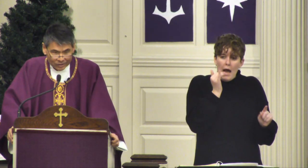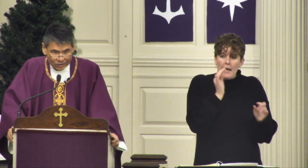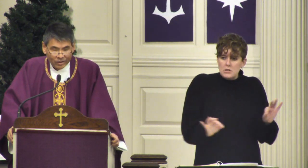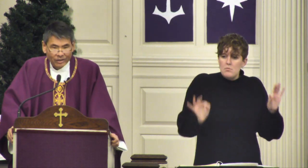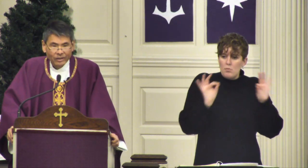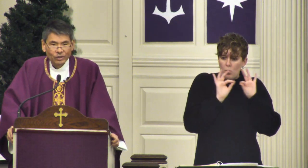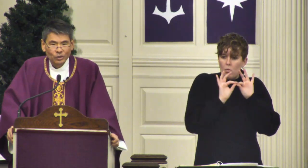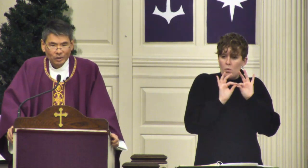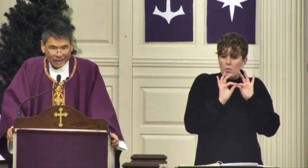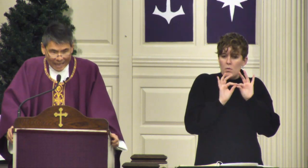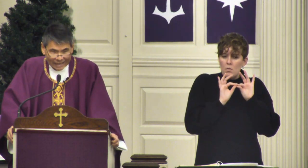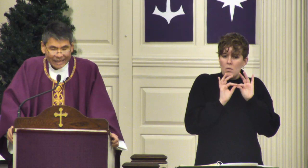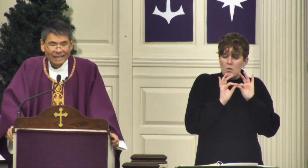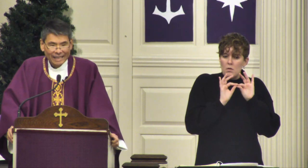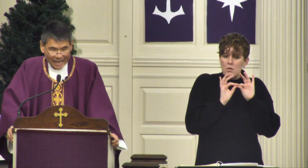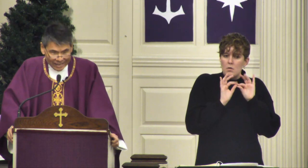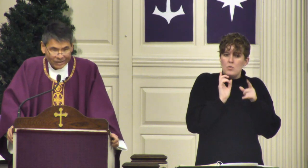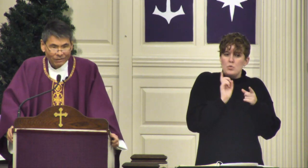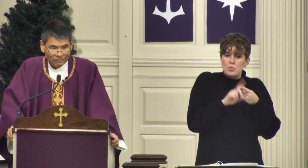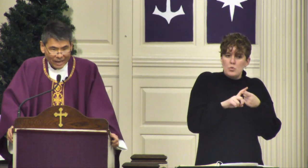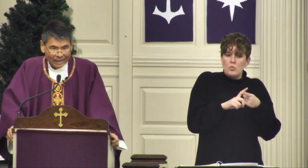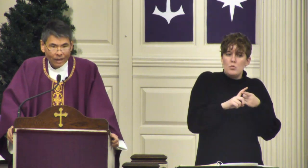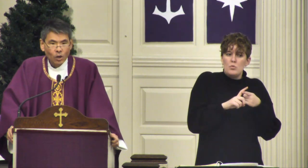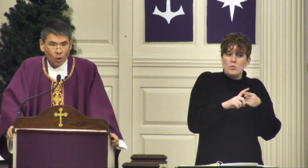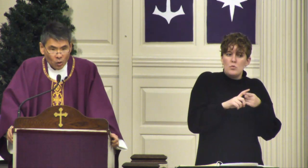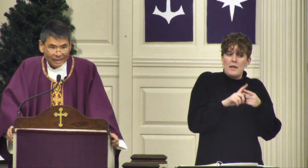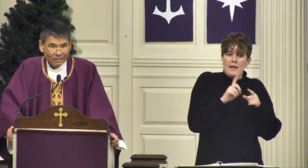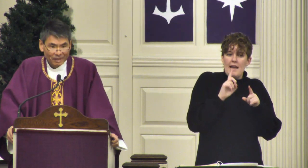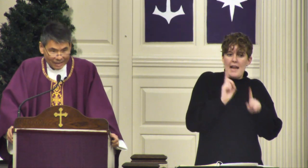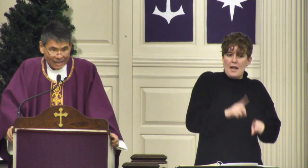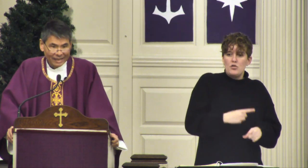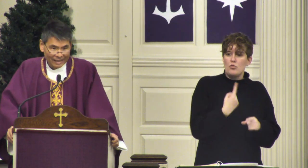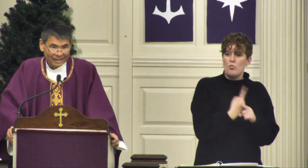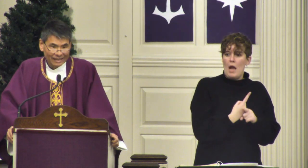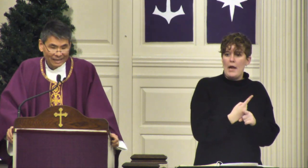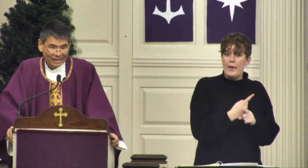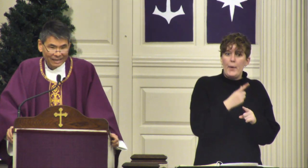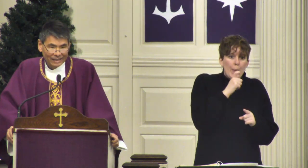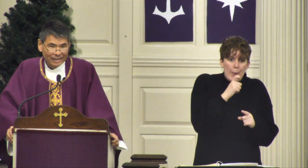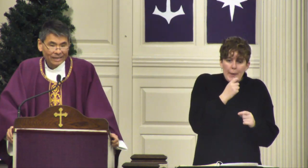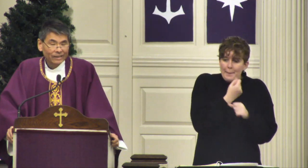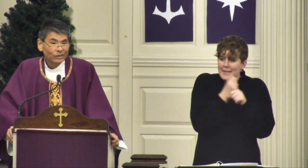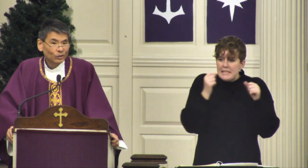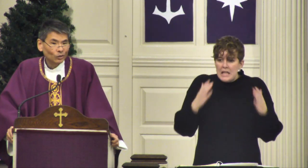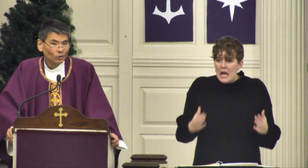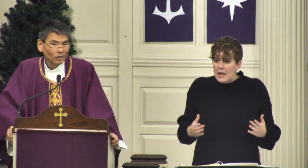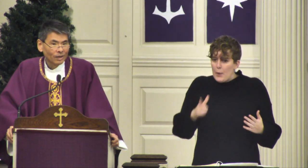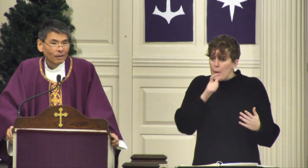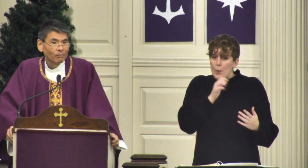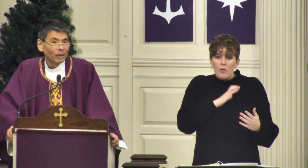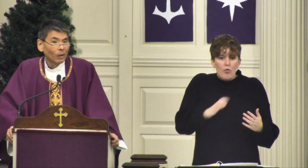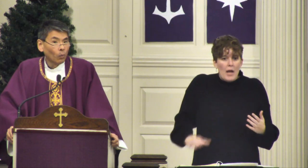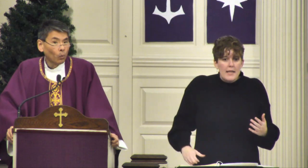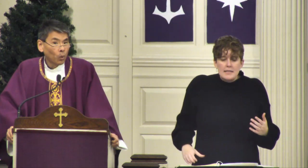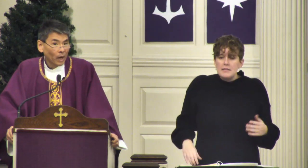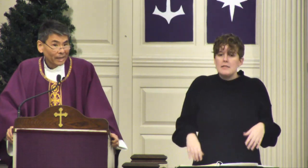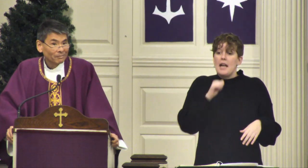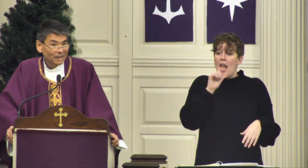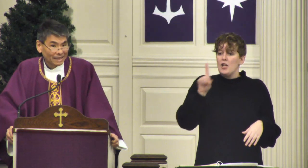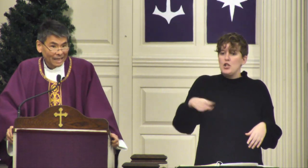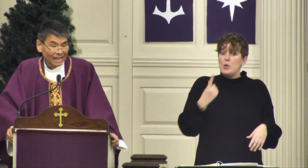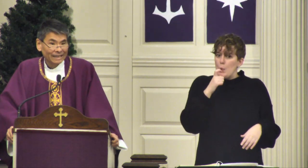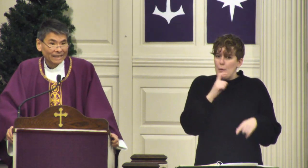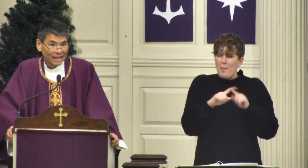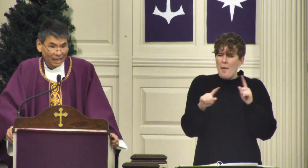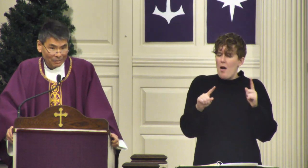important to get the answer right. Who is the Messiah? Not just who, but what the Messiah